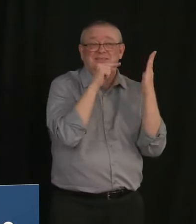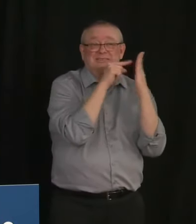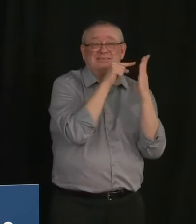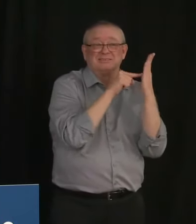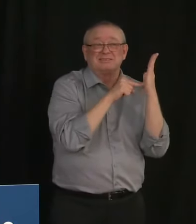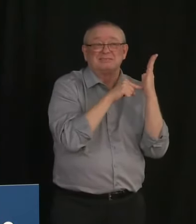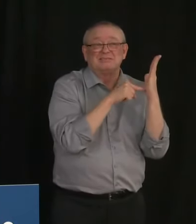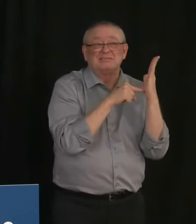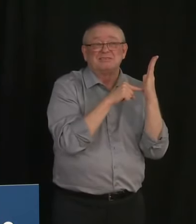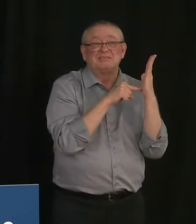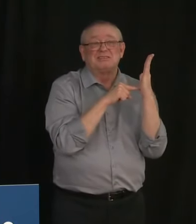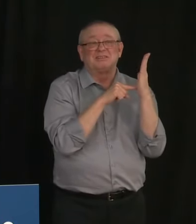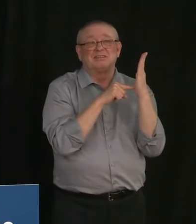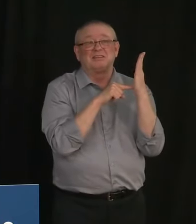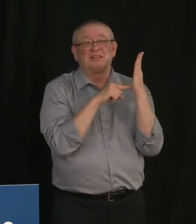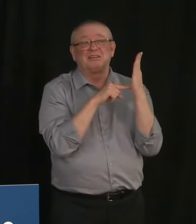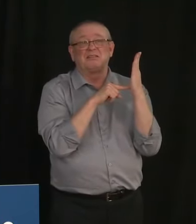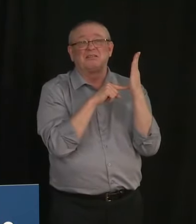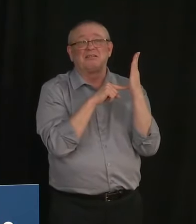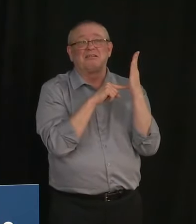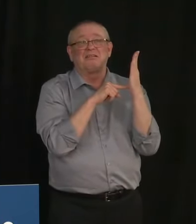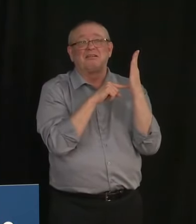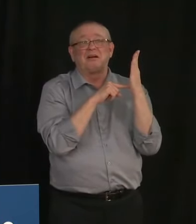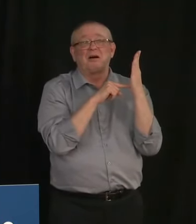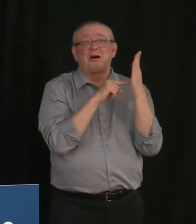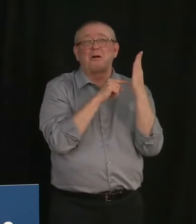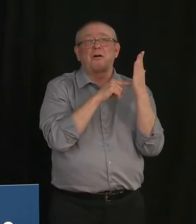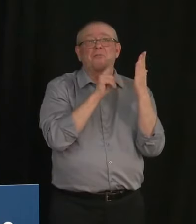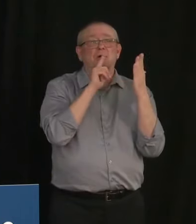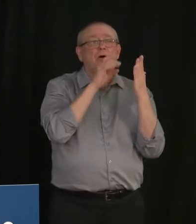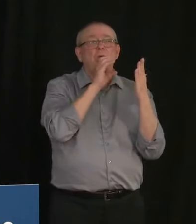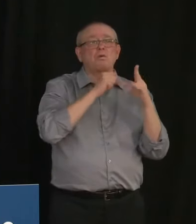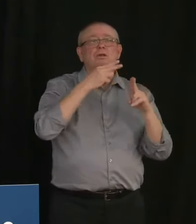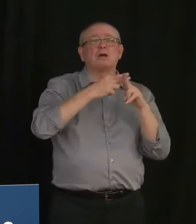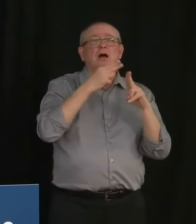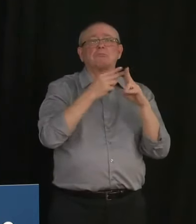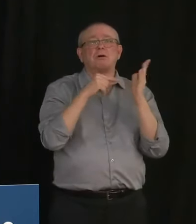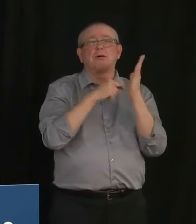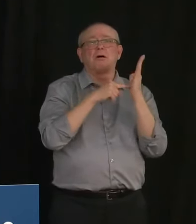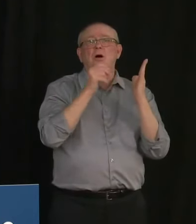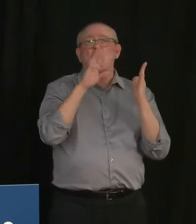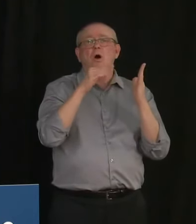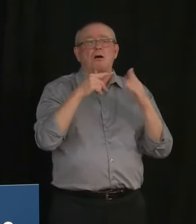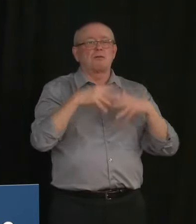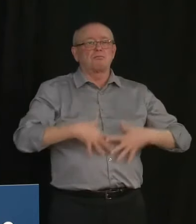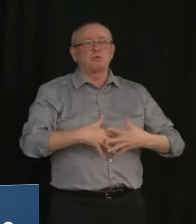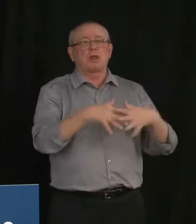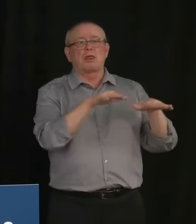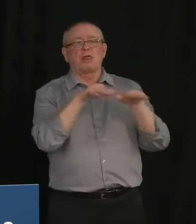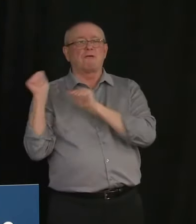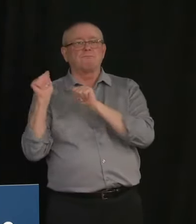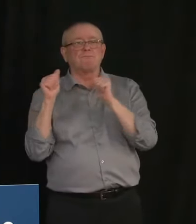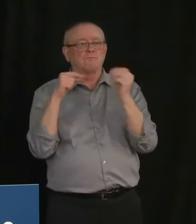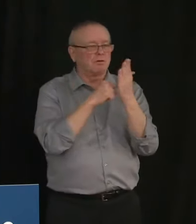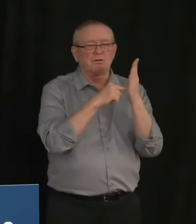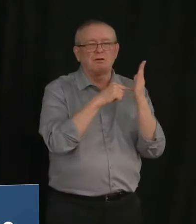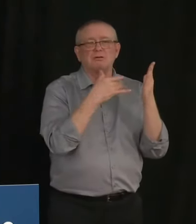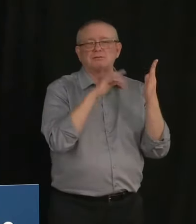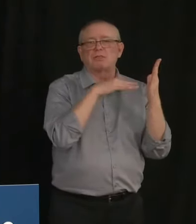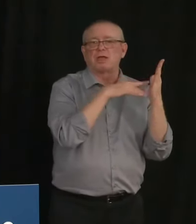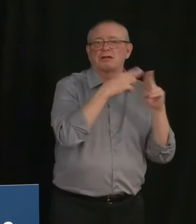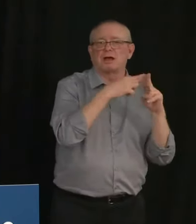unit. Perhaps it included somebody, as you mentioned, who'd maybe gone on leave. And sometimes those lists may have not been entirely up to